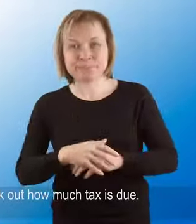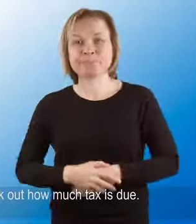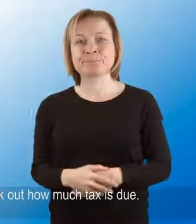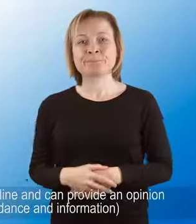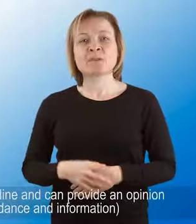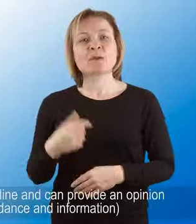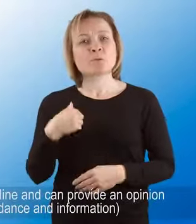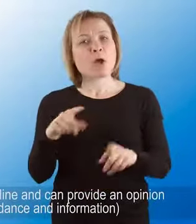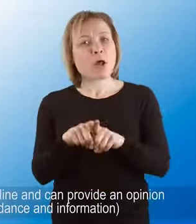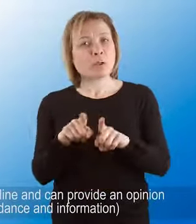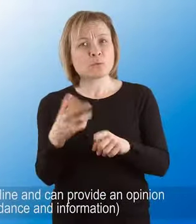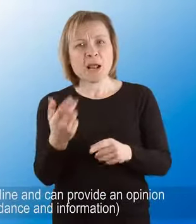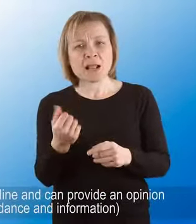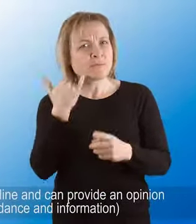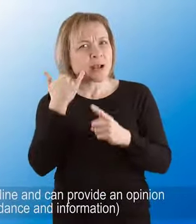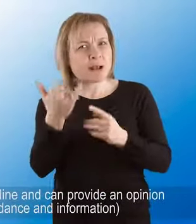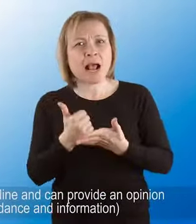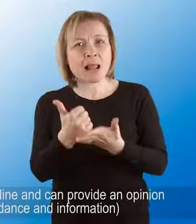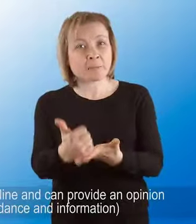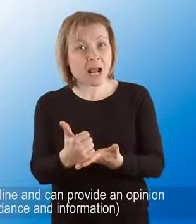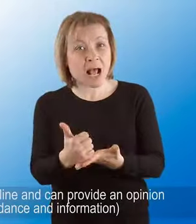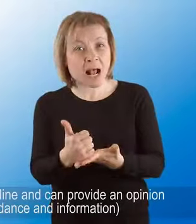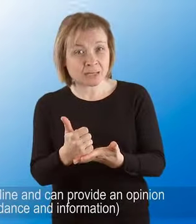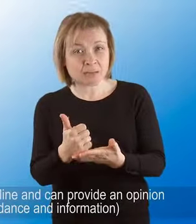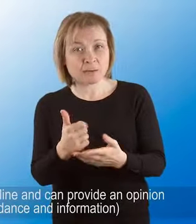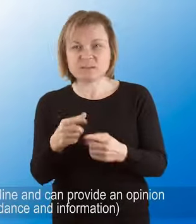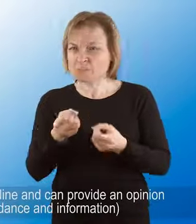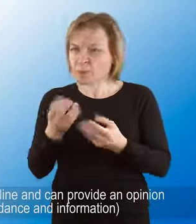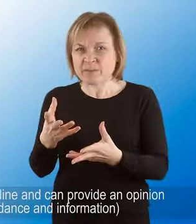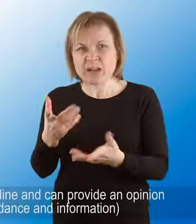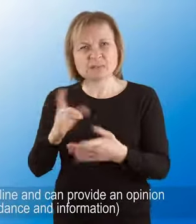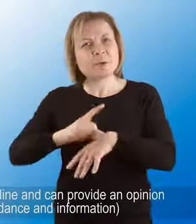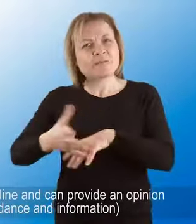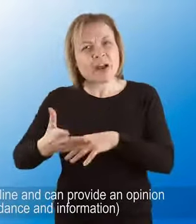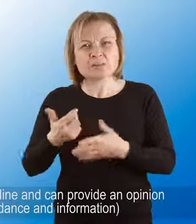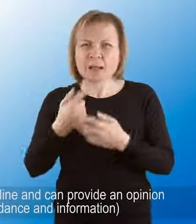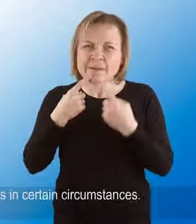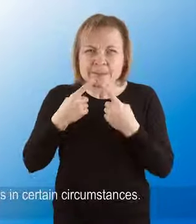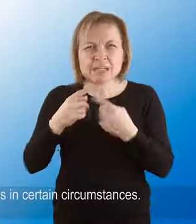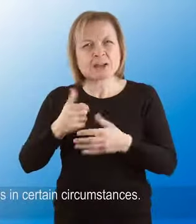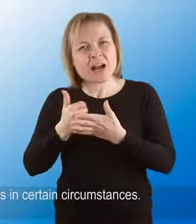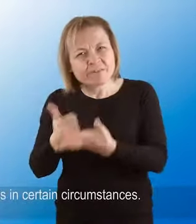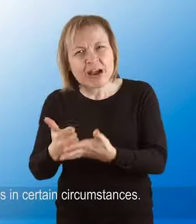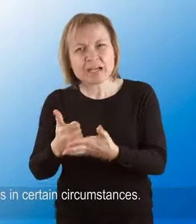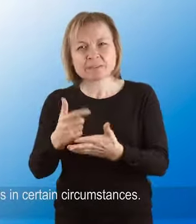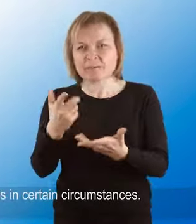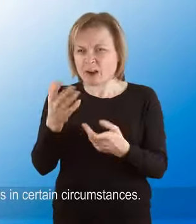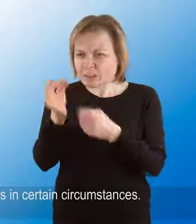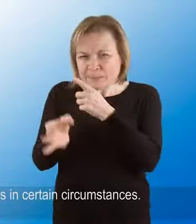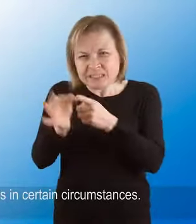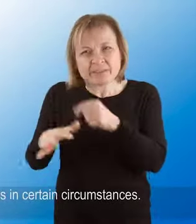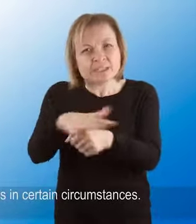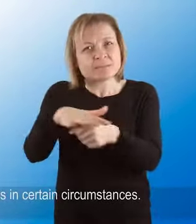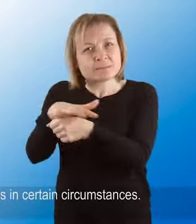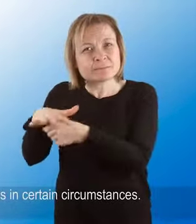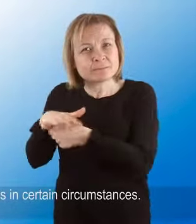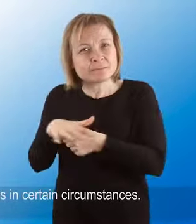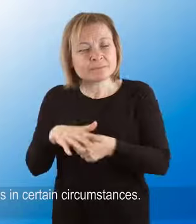We also have a helpline and can provide an opinion, advice, guidance and information on specific cases and